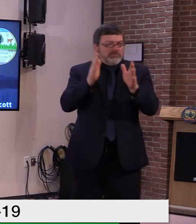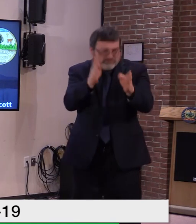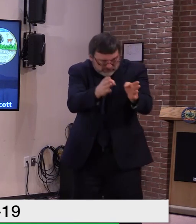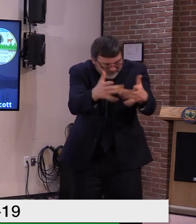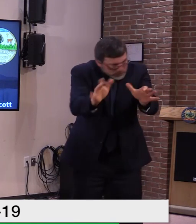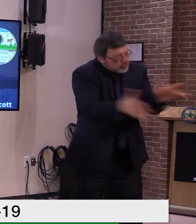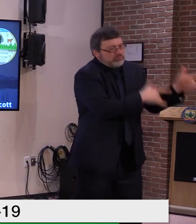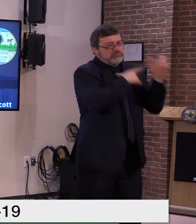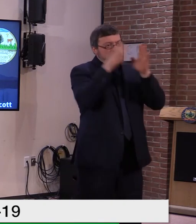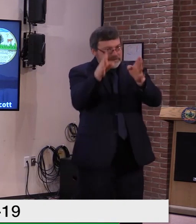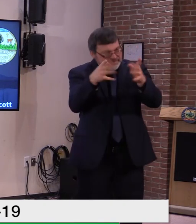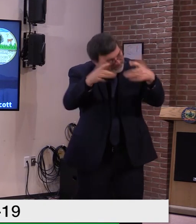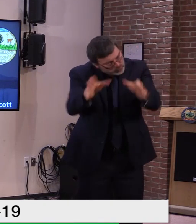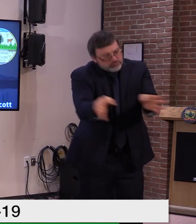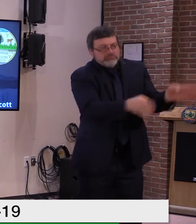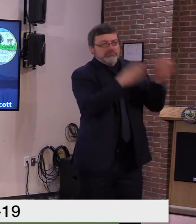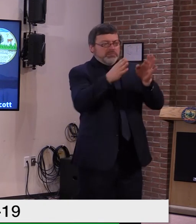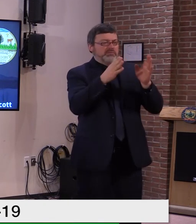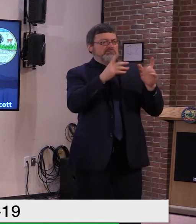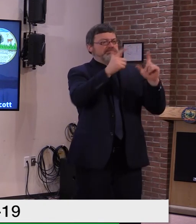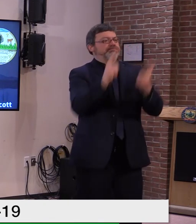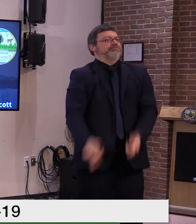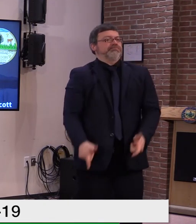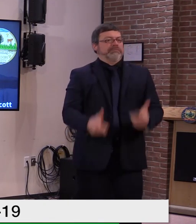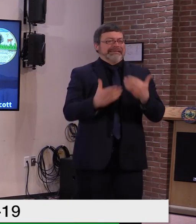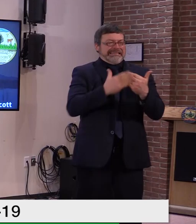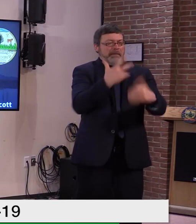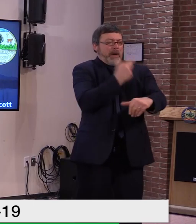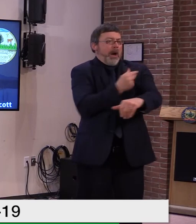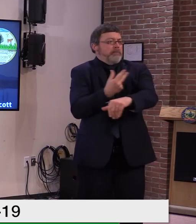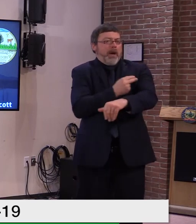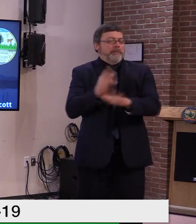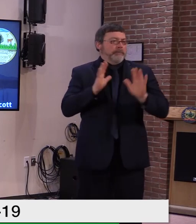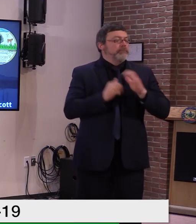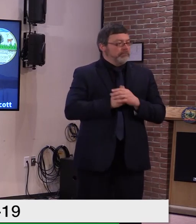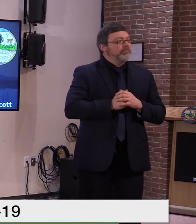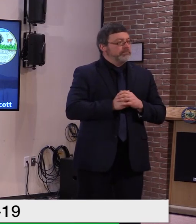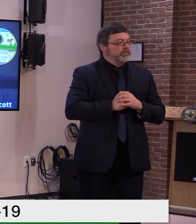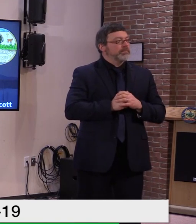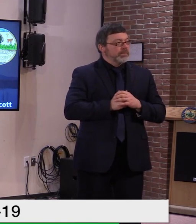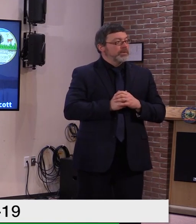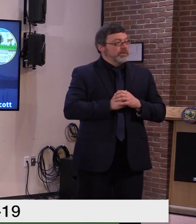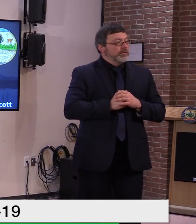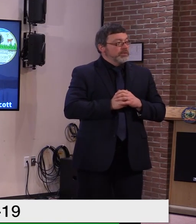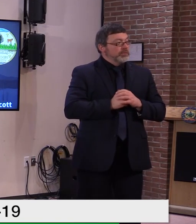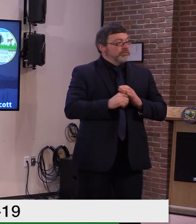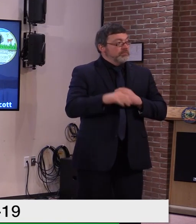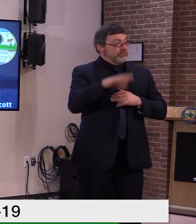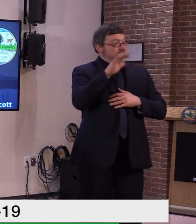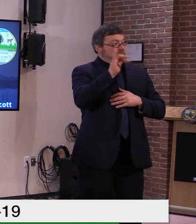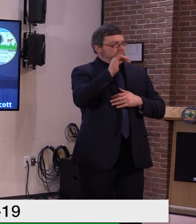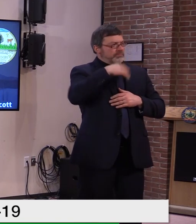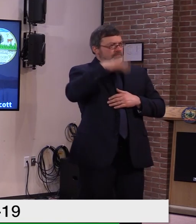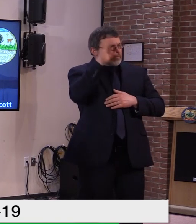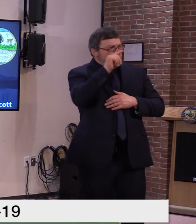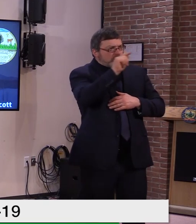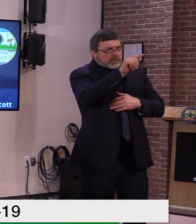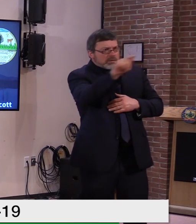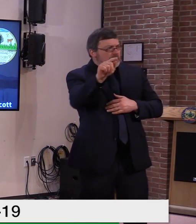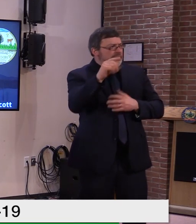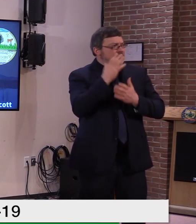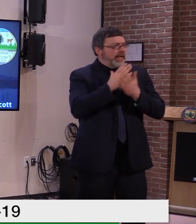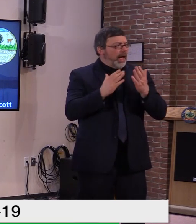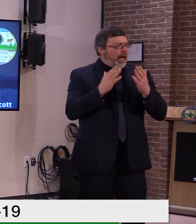are working on that right now. We recognize that some individuals may have suffered from